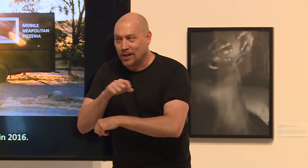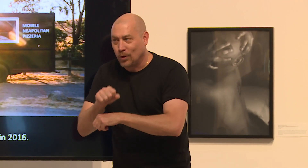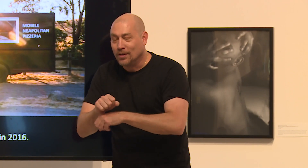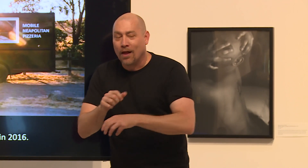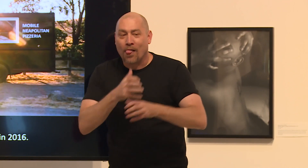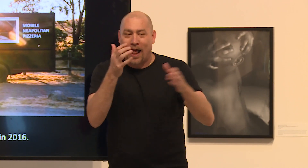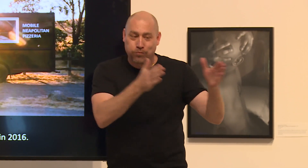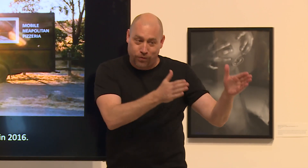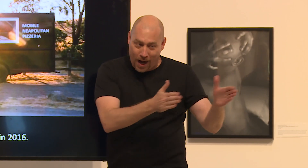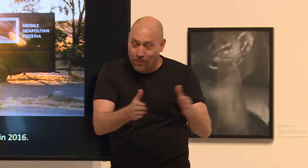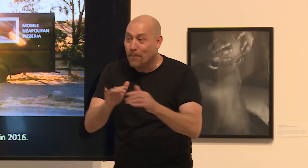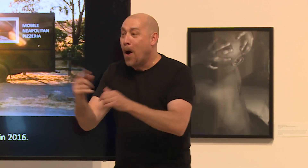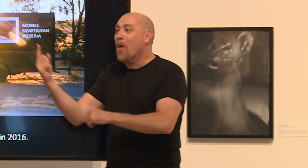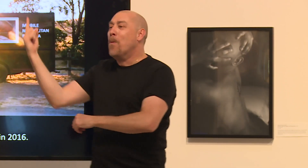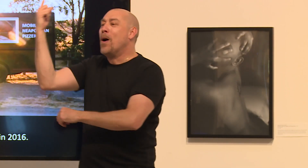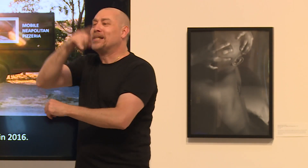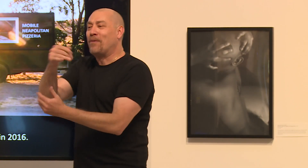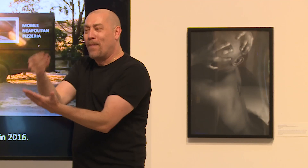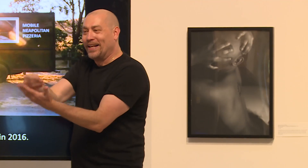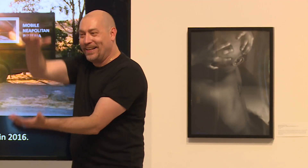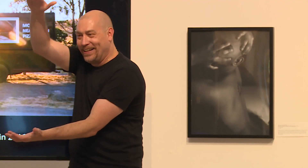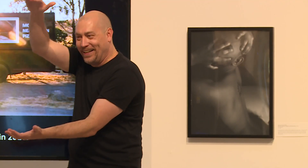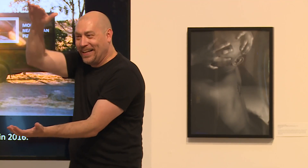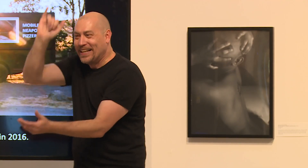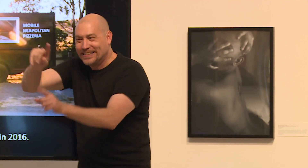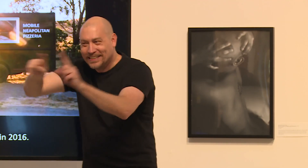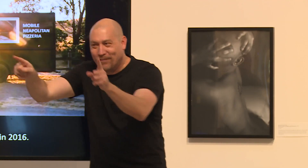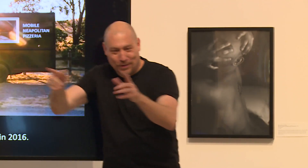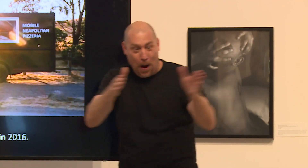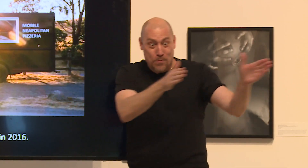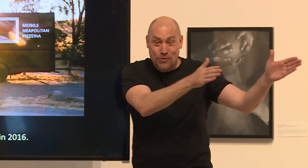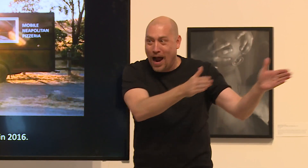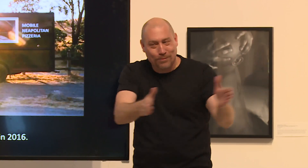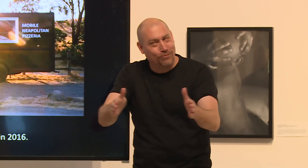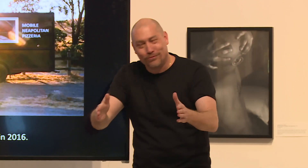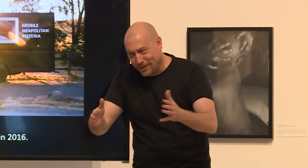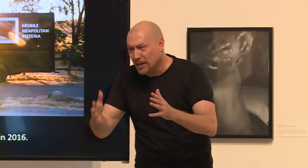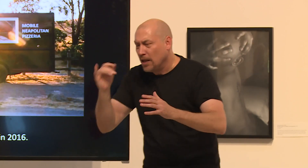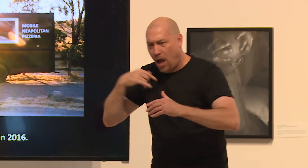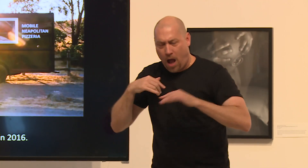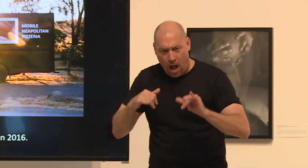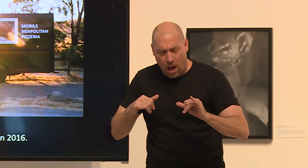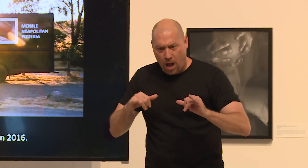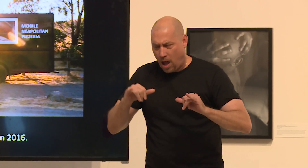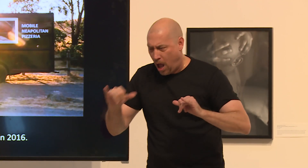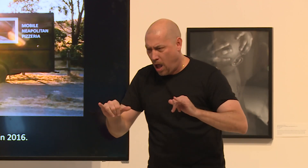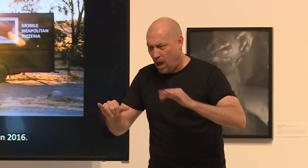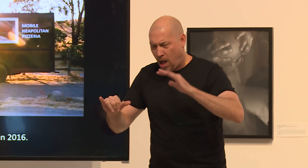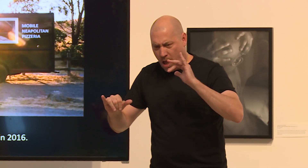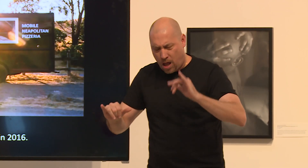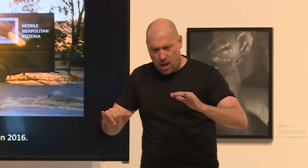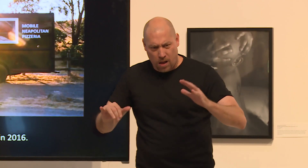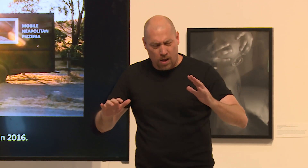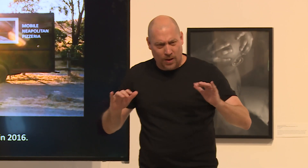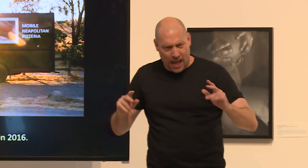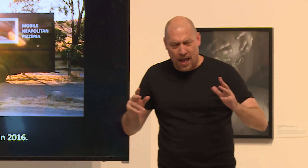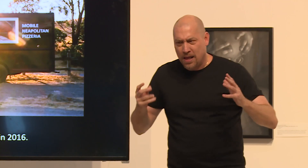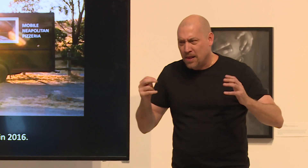festival, took a lot of planning, but one festival you can earn a lot of money. Thinking about how are we going to